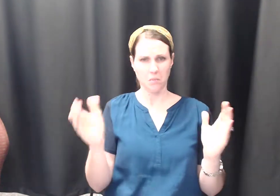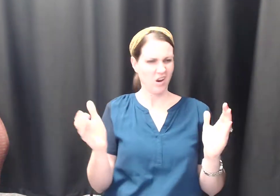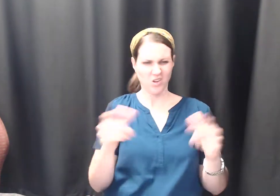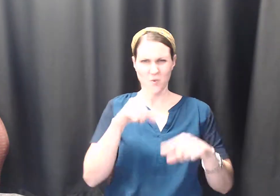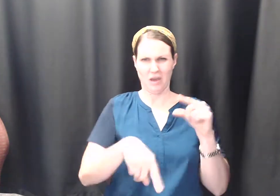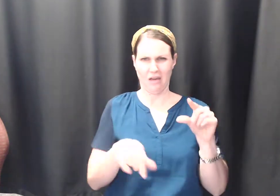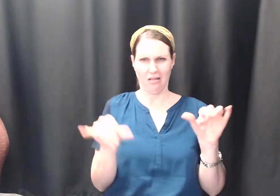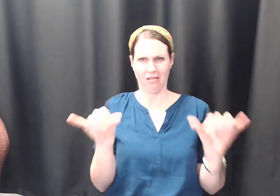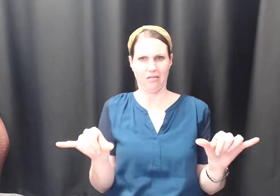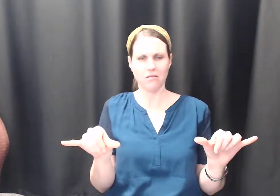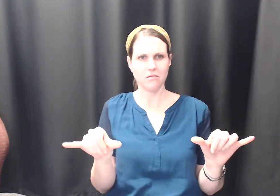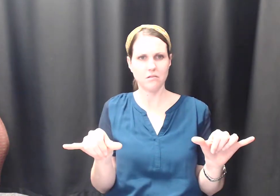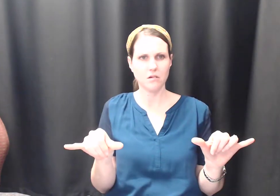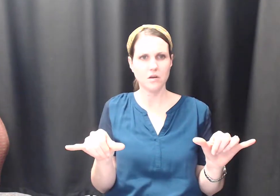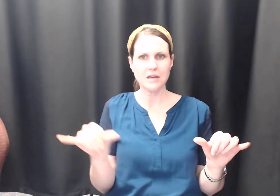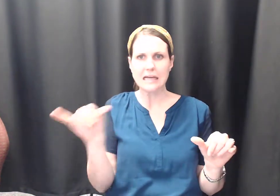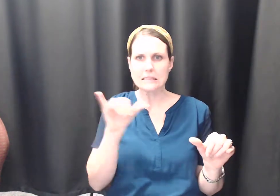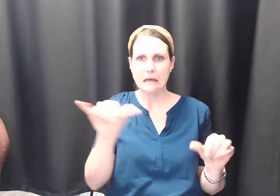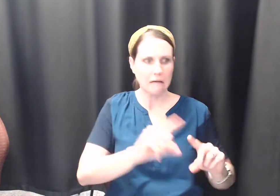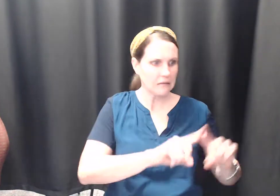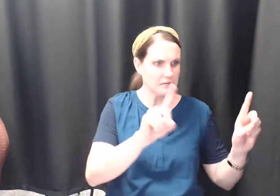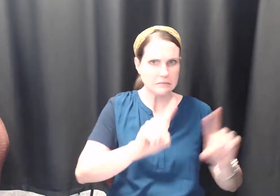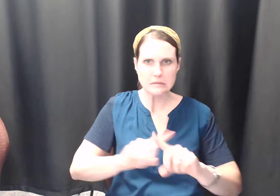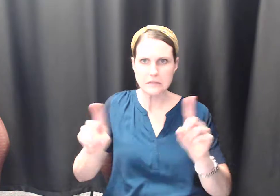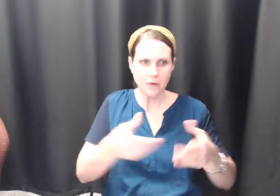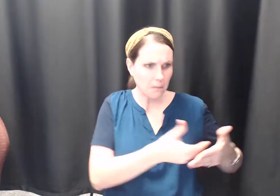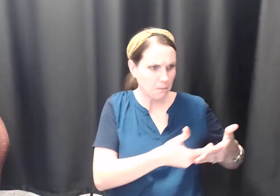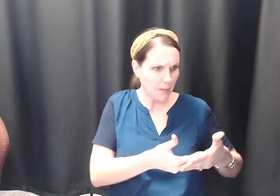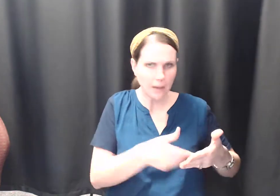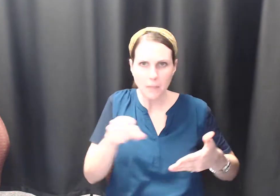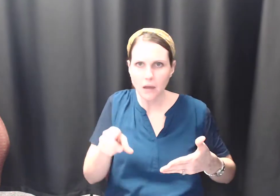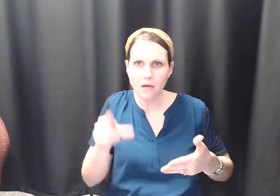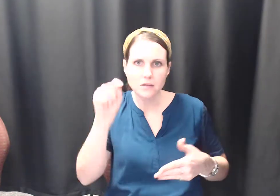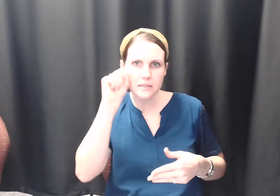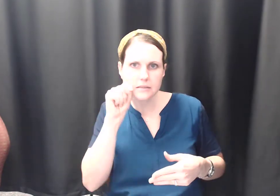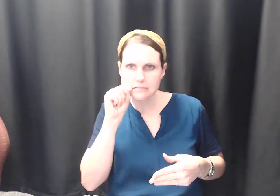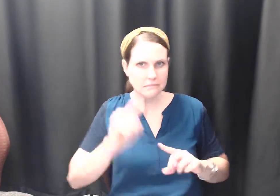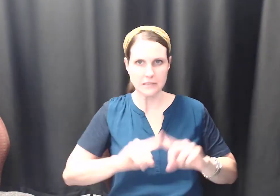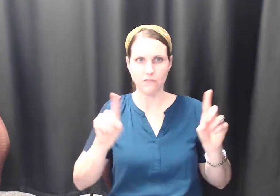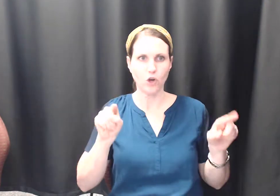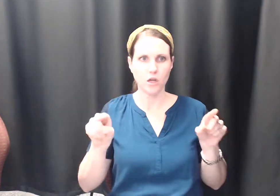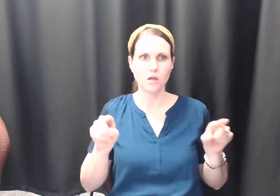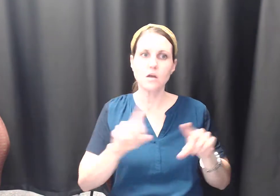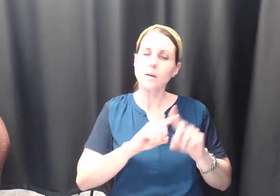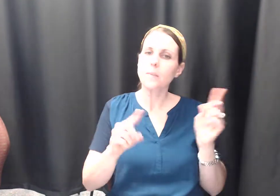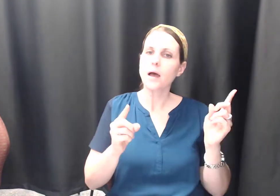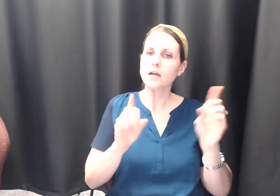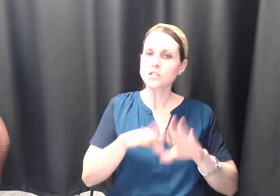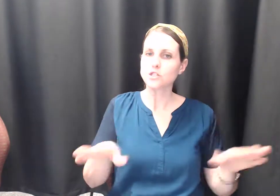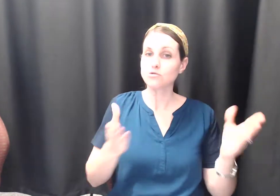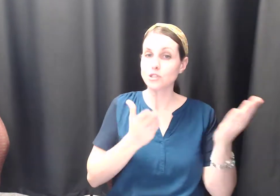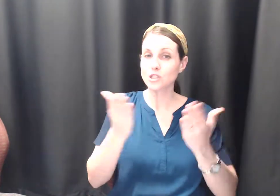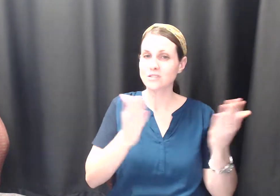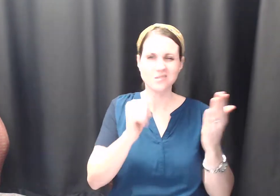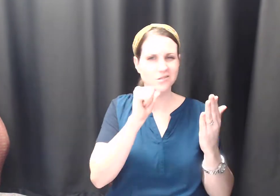are almost like different species. But children's services do not pay as much attention to child development as they